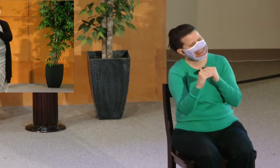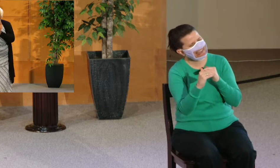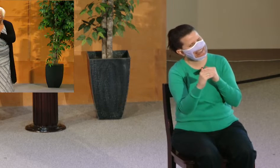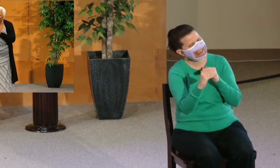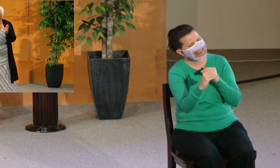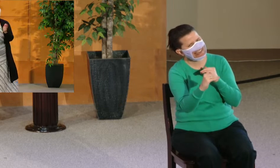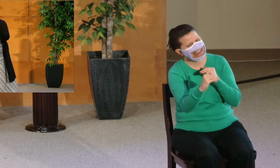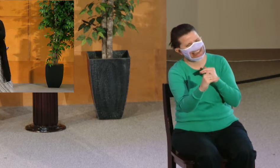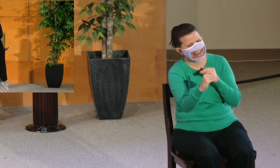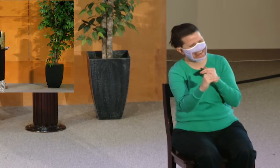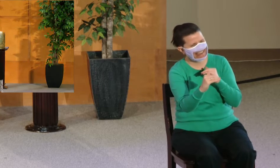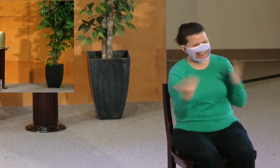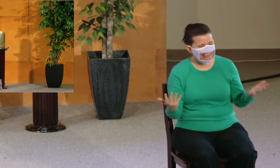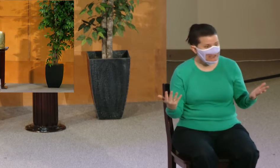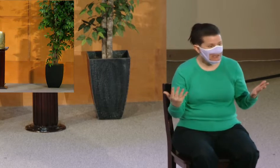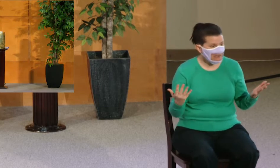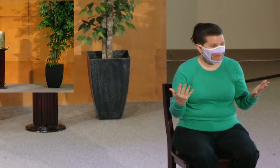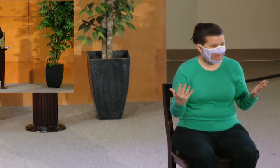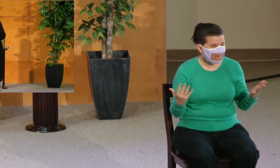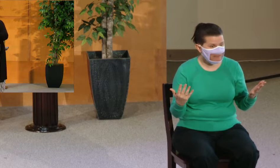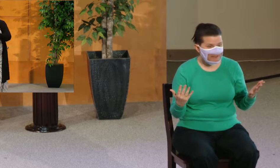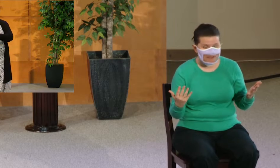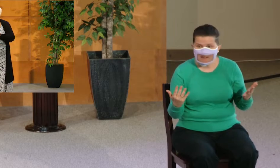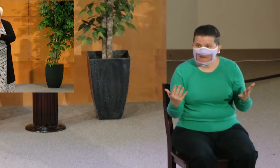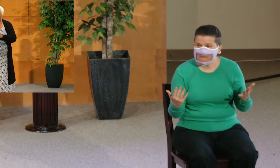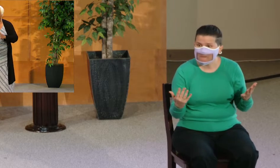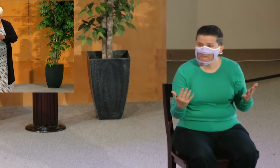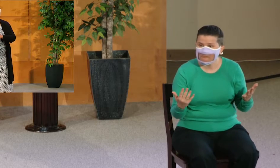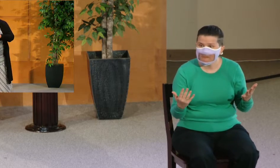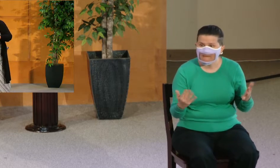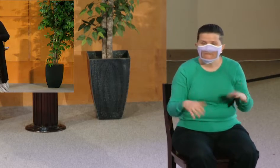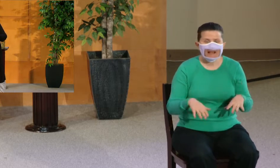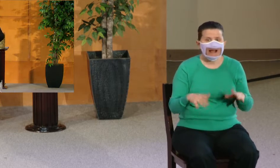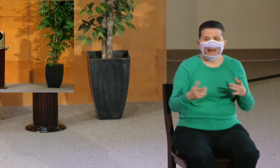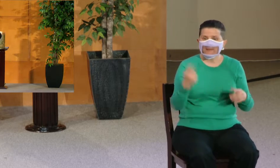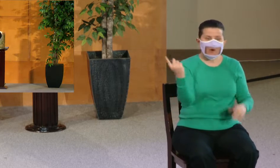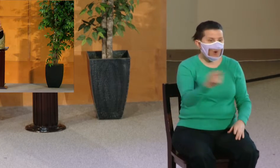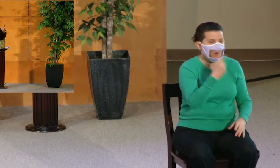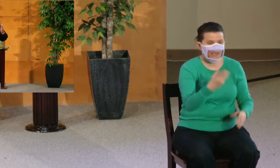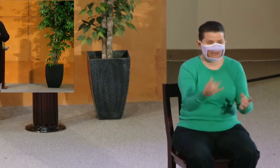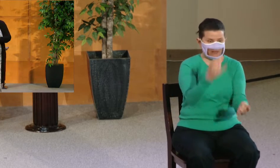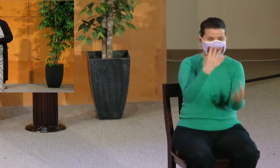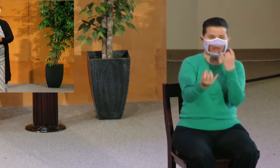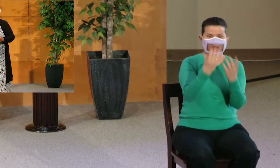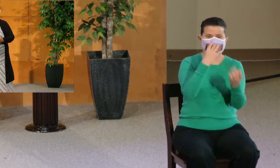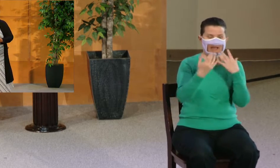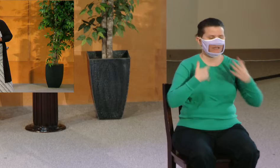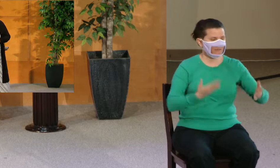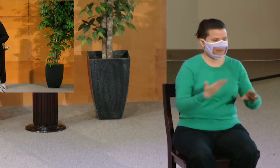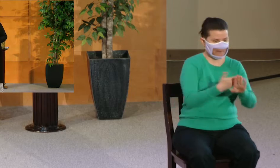I was lovingly inundated with information about previous successes, the way things were done at UCOH, how they needed to be, and